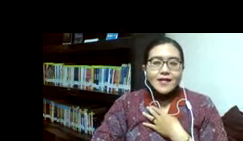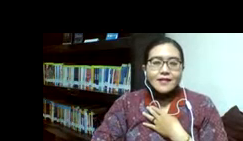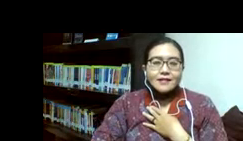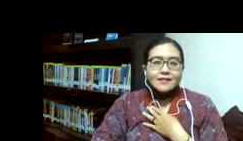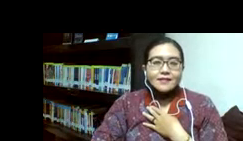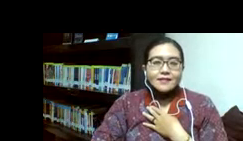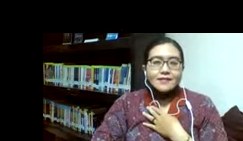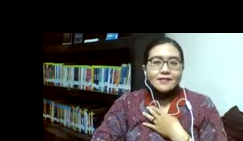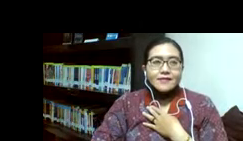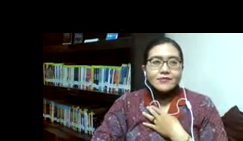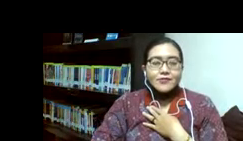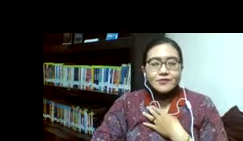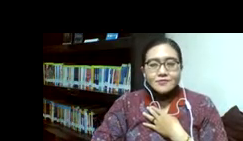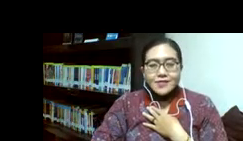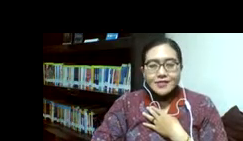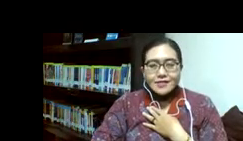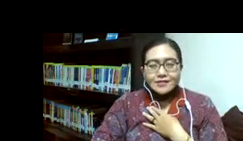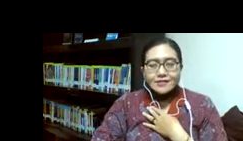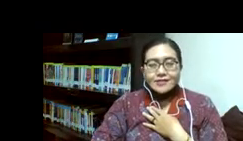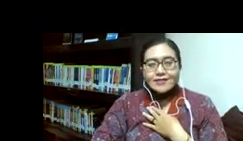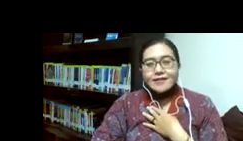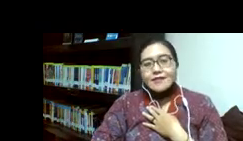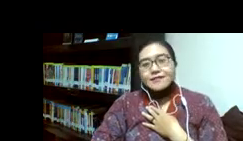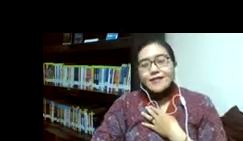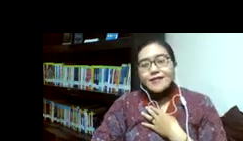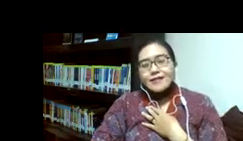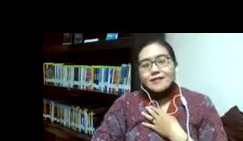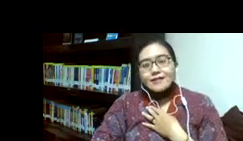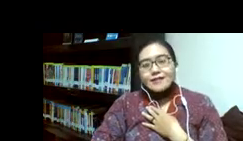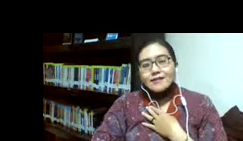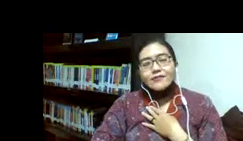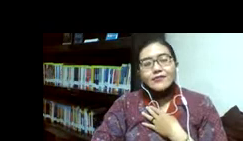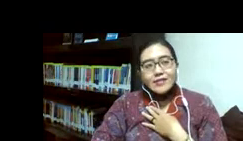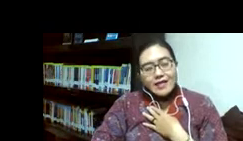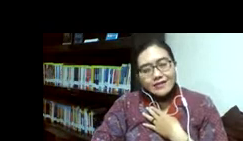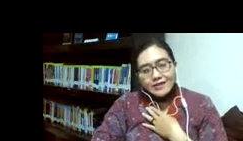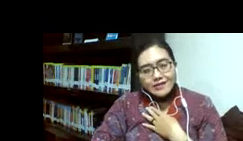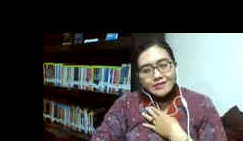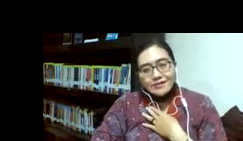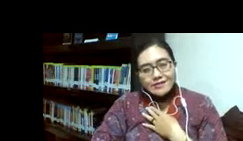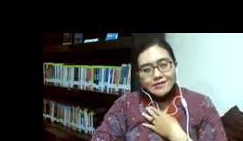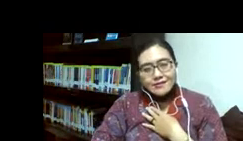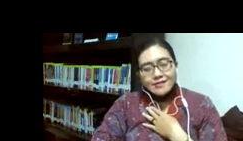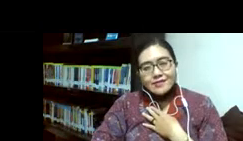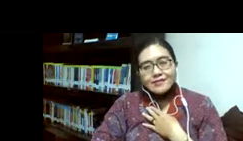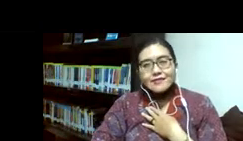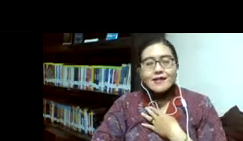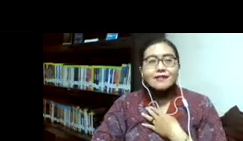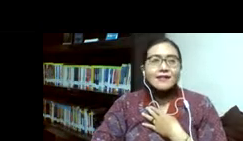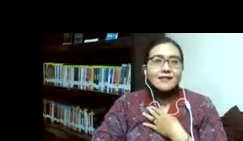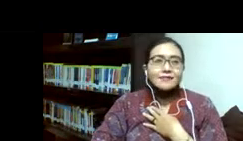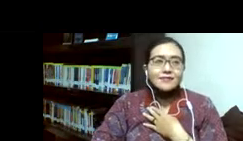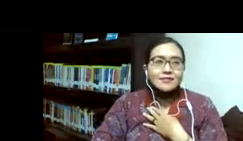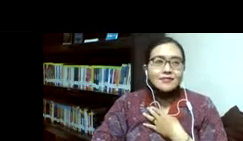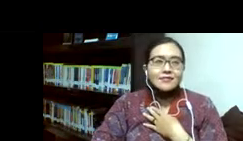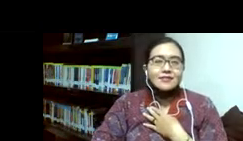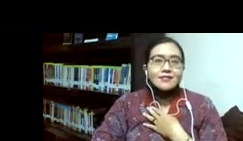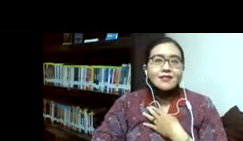So by those meanings, they created the